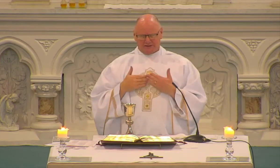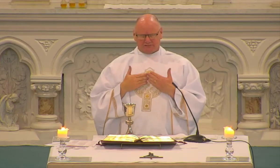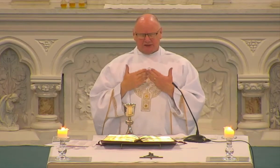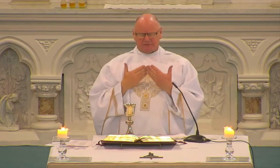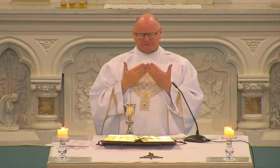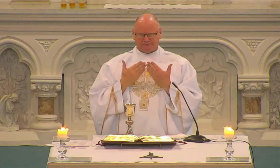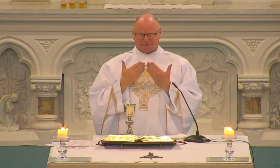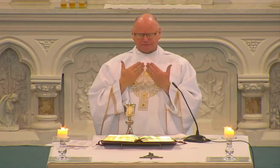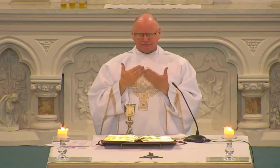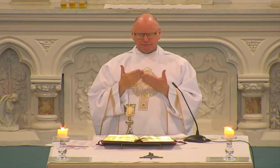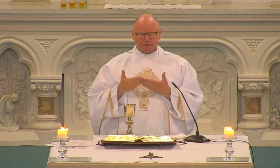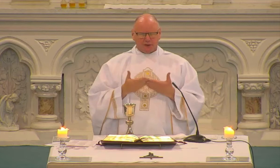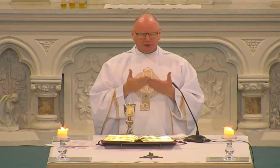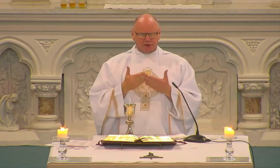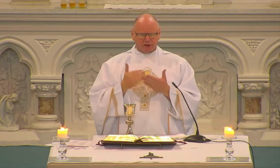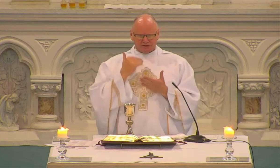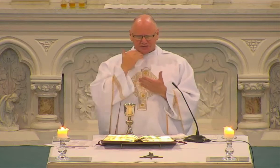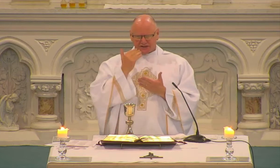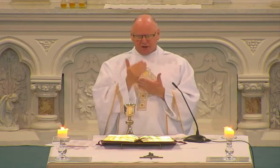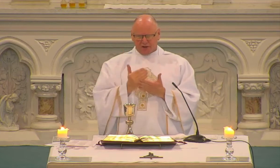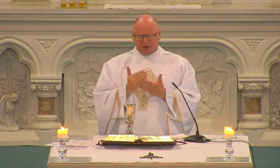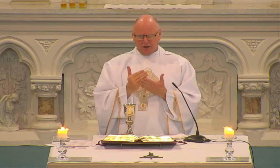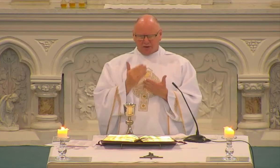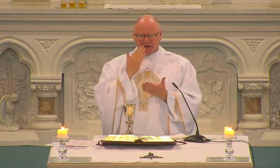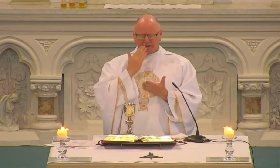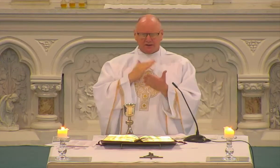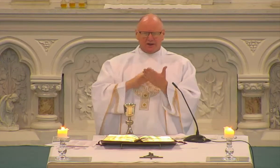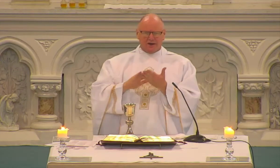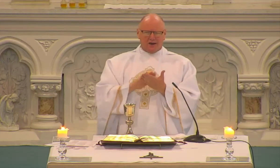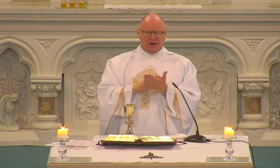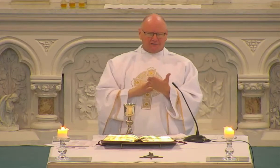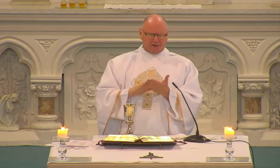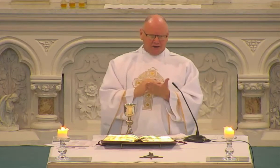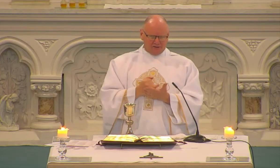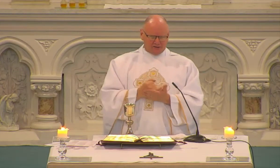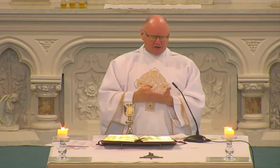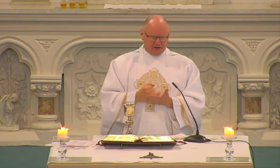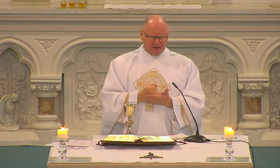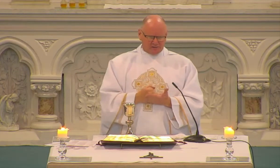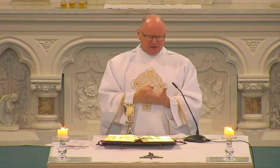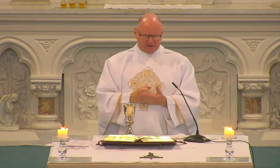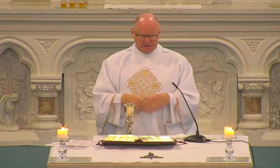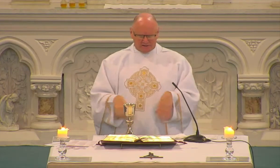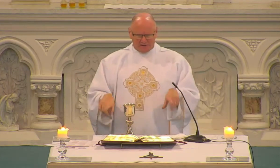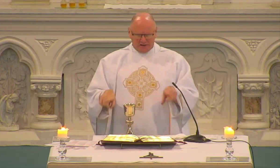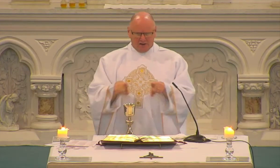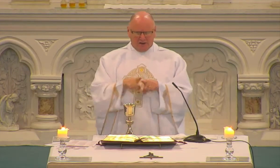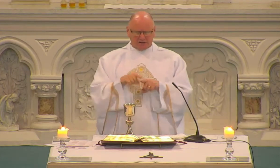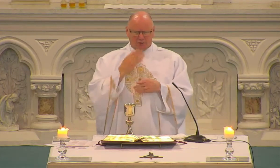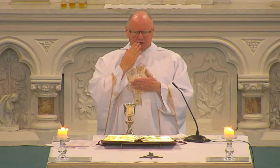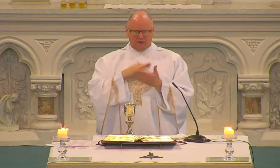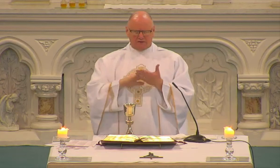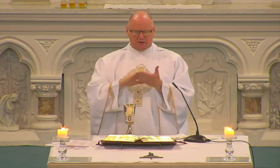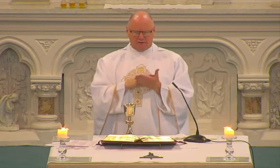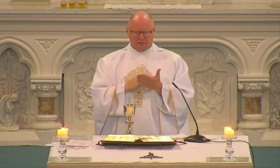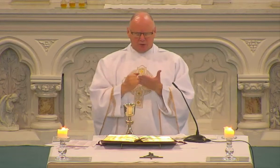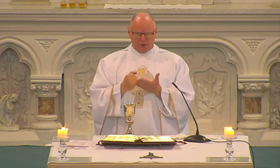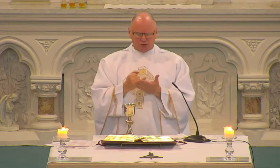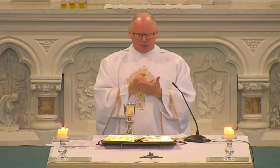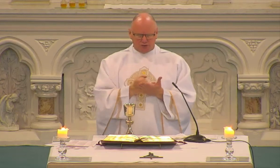heaven. Give us this day our daily bread, and forgive us our trespasses, as we forgive those who